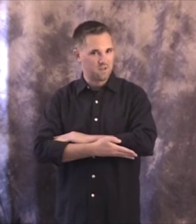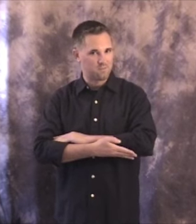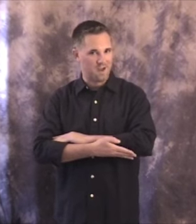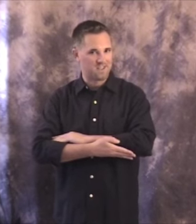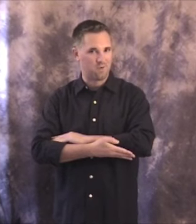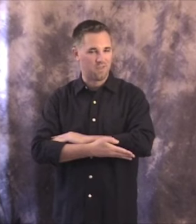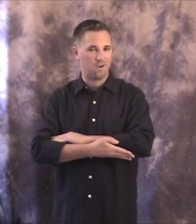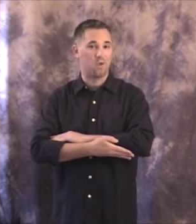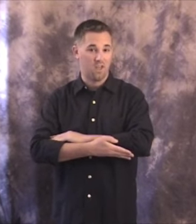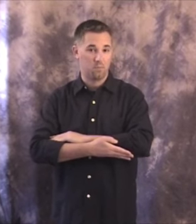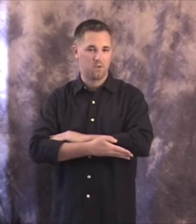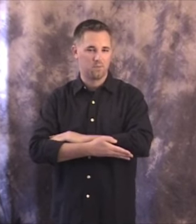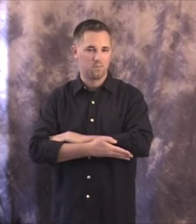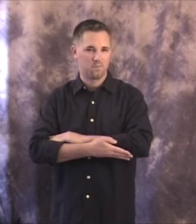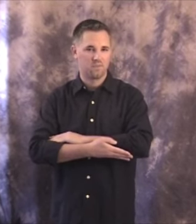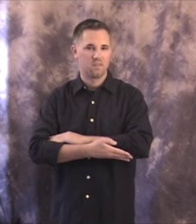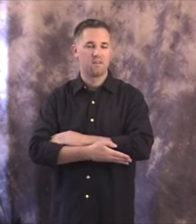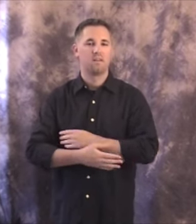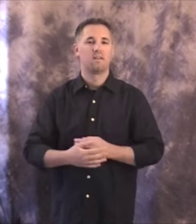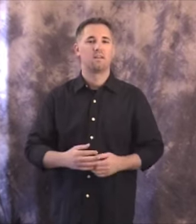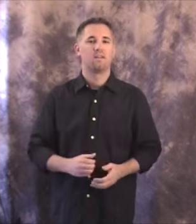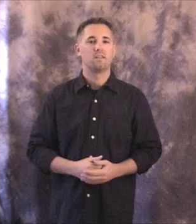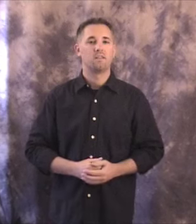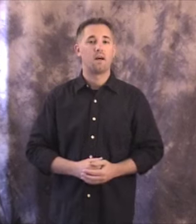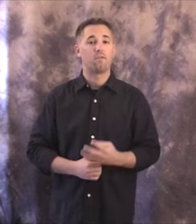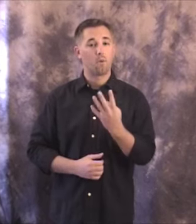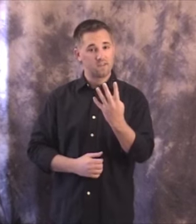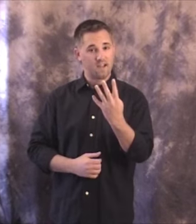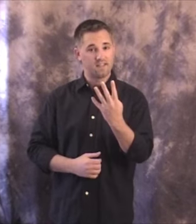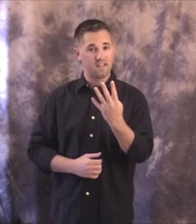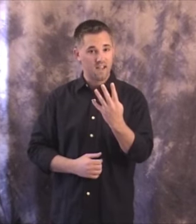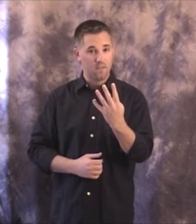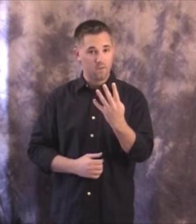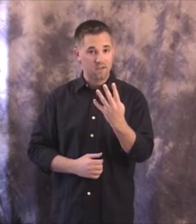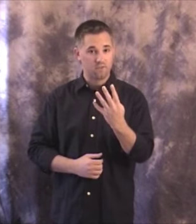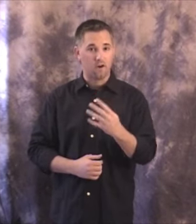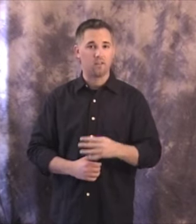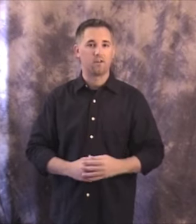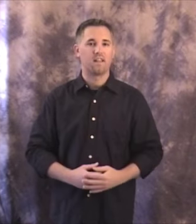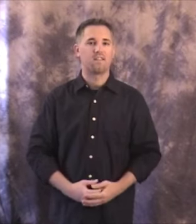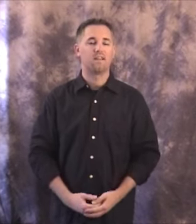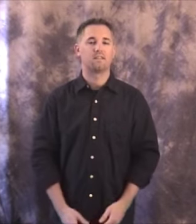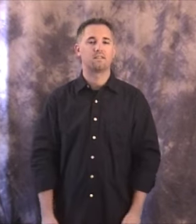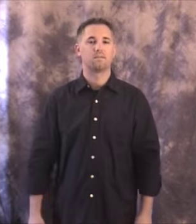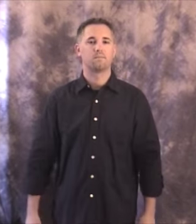as possible there will help you. Now the four signs together thus far look like this.